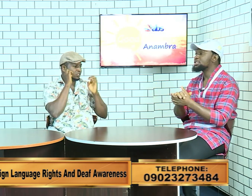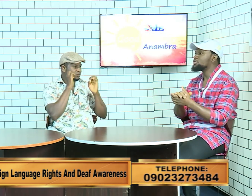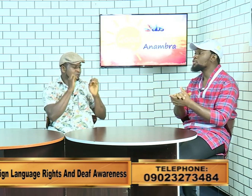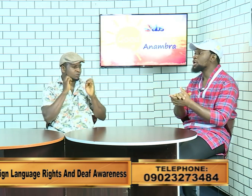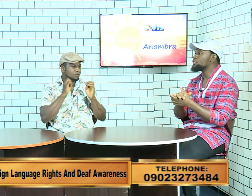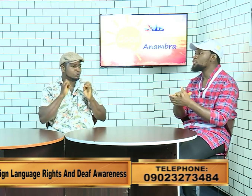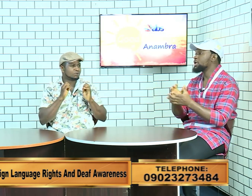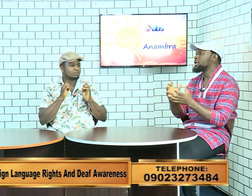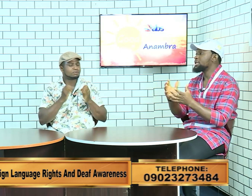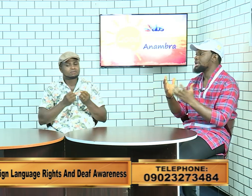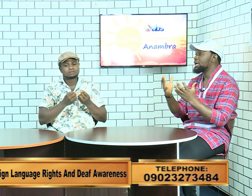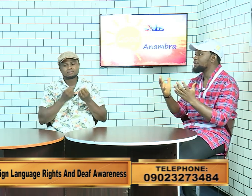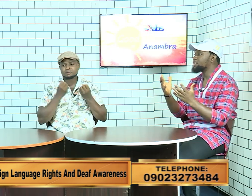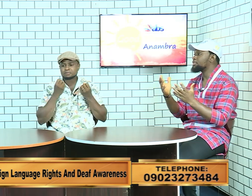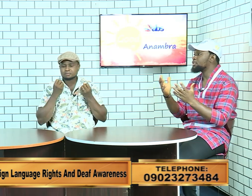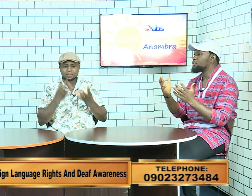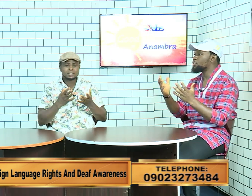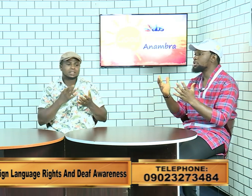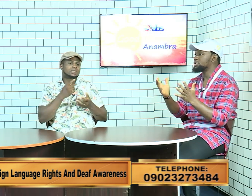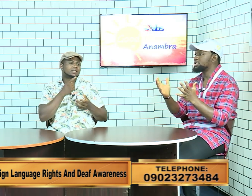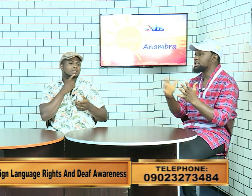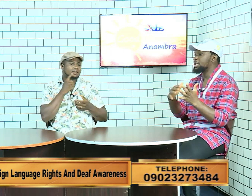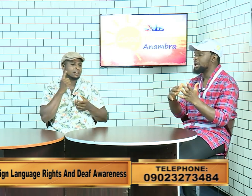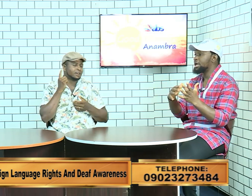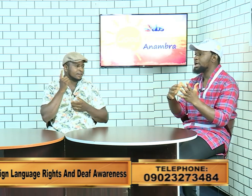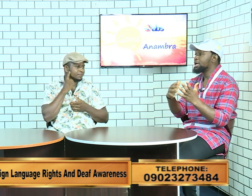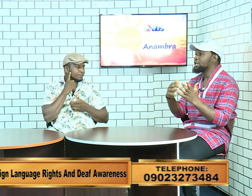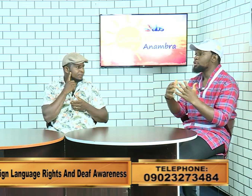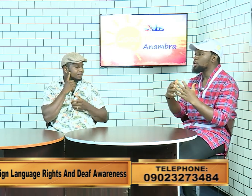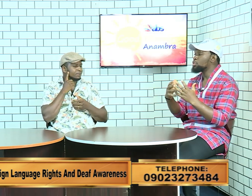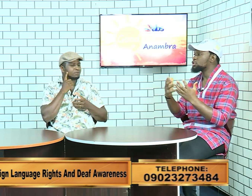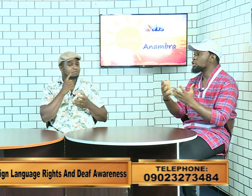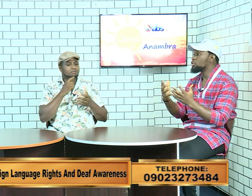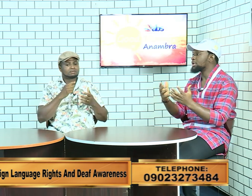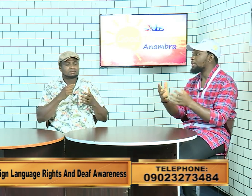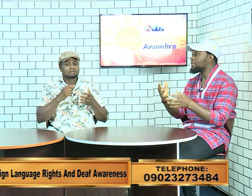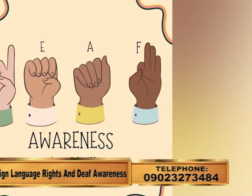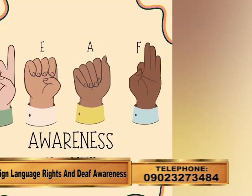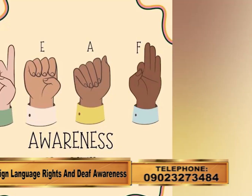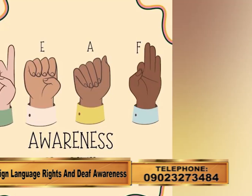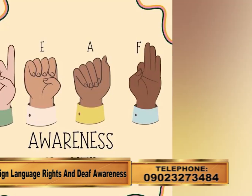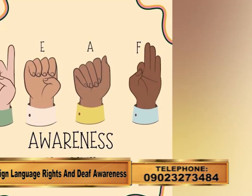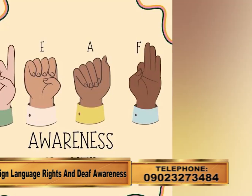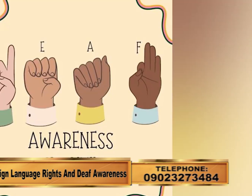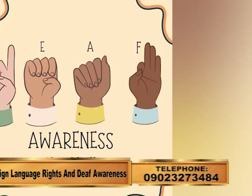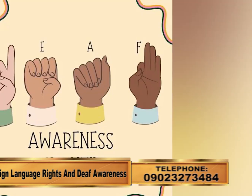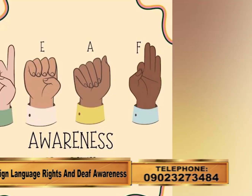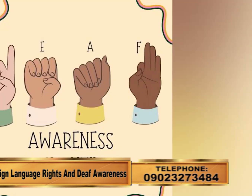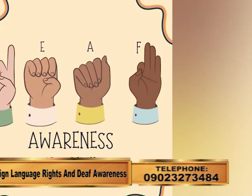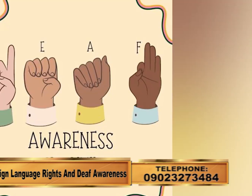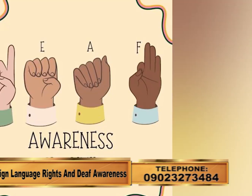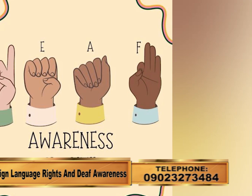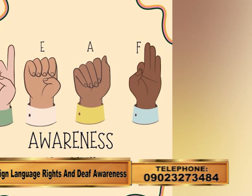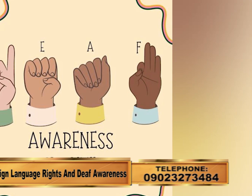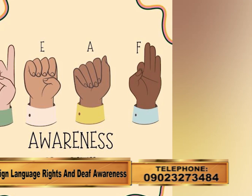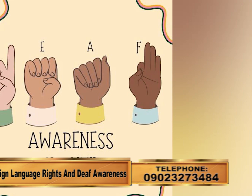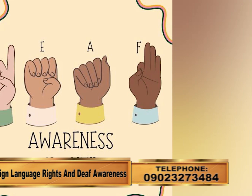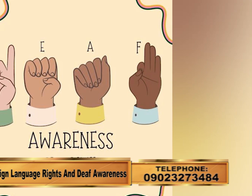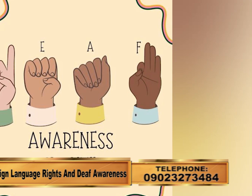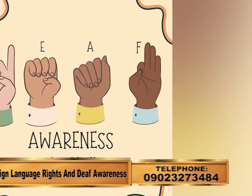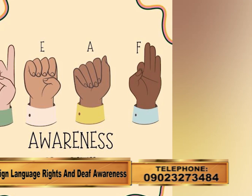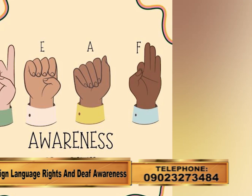just the same way the hearing people, the way we talk with our mouth, the way we use our ears to